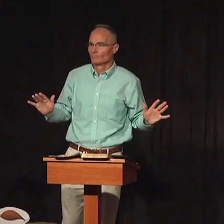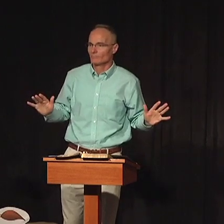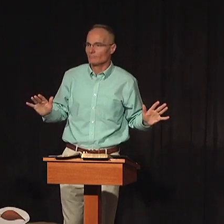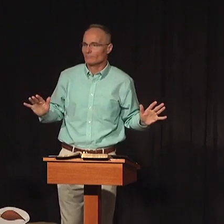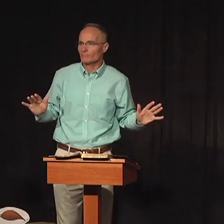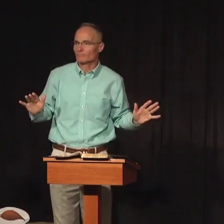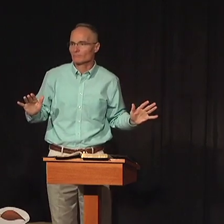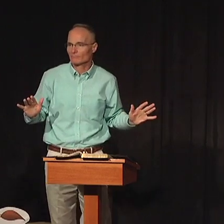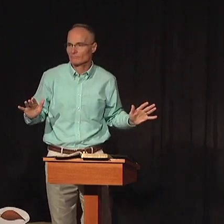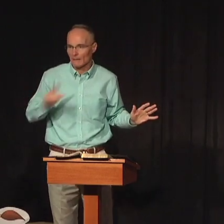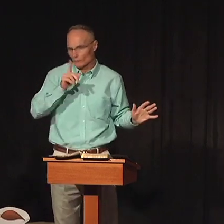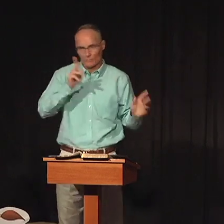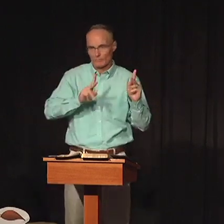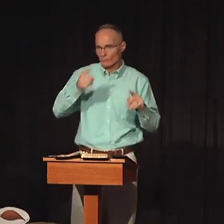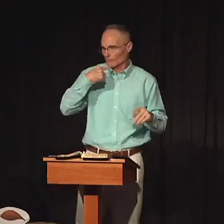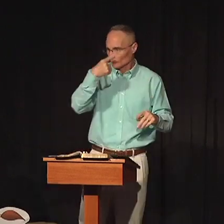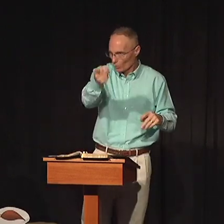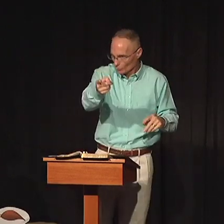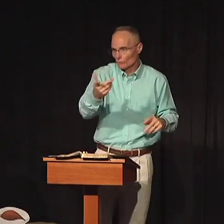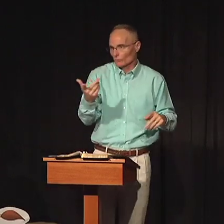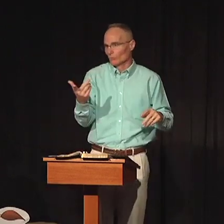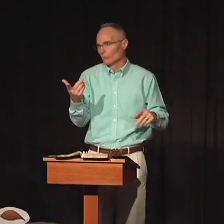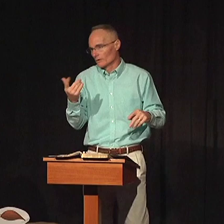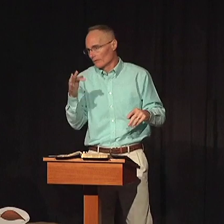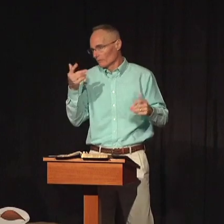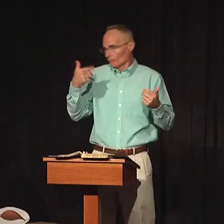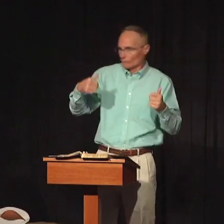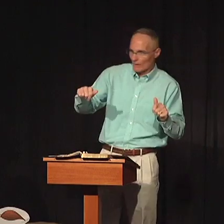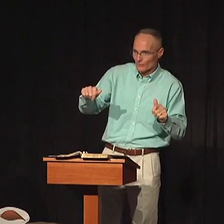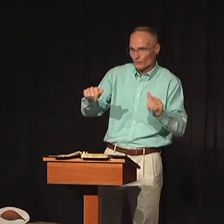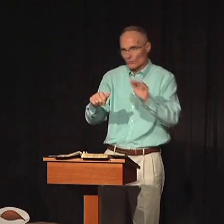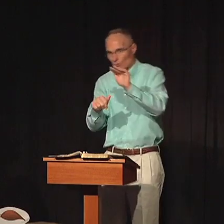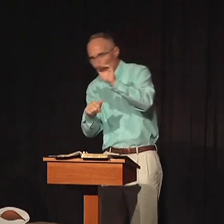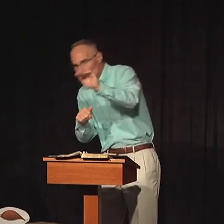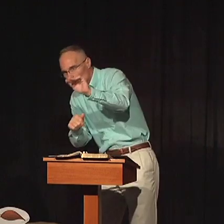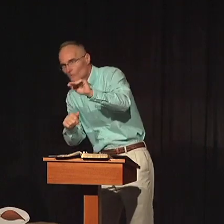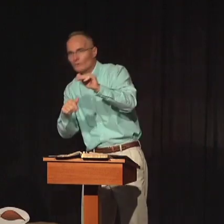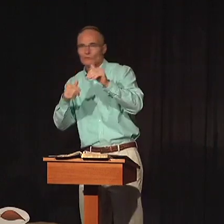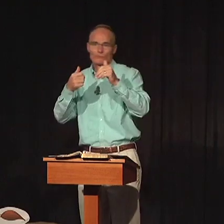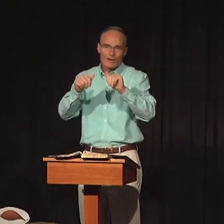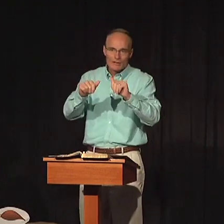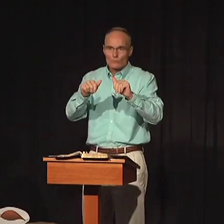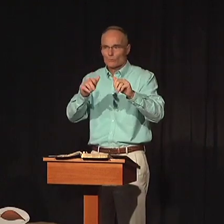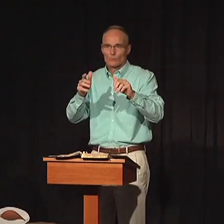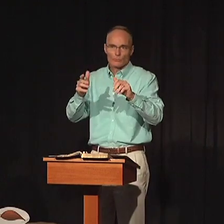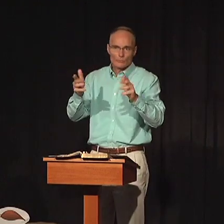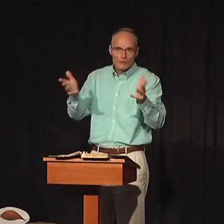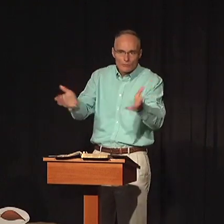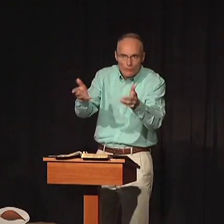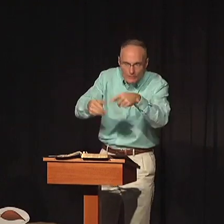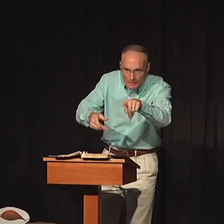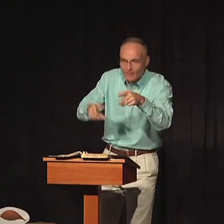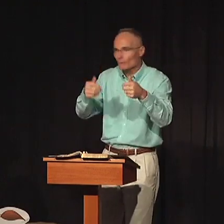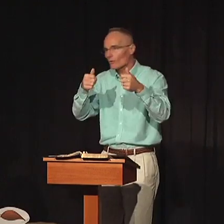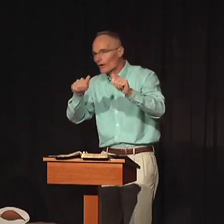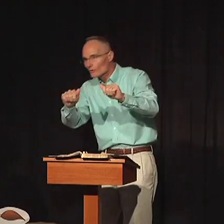That's it. And I'm sure people have told you that. If you try to talk to them, try to encourage